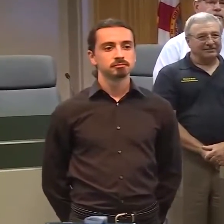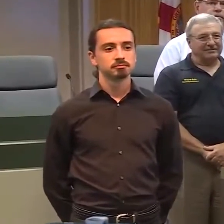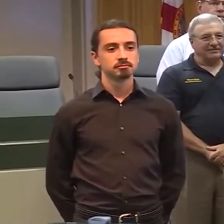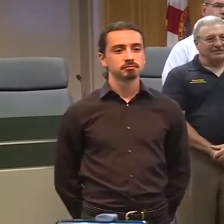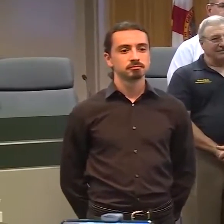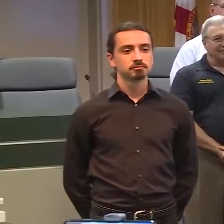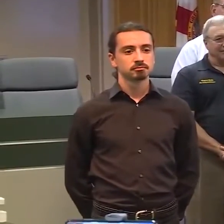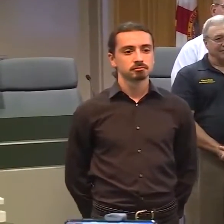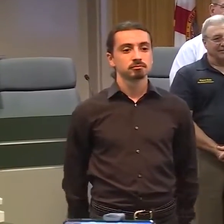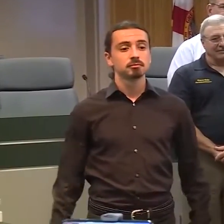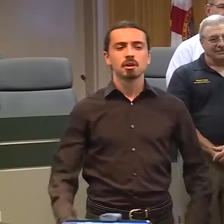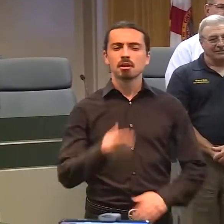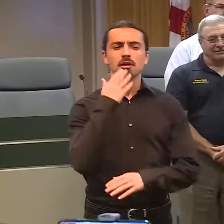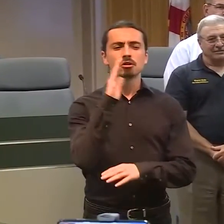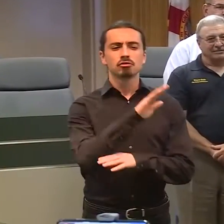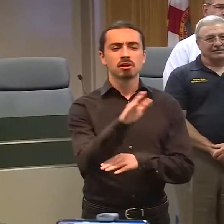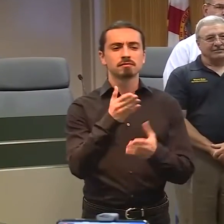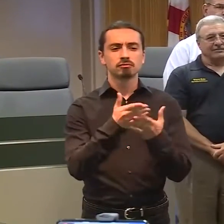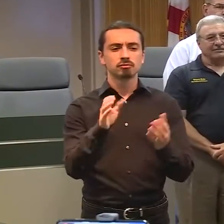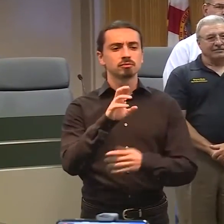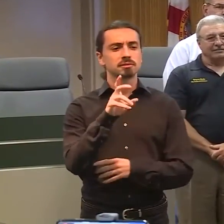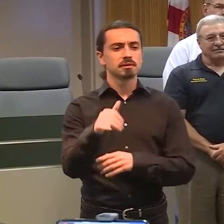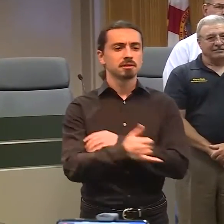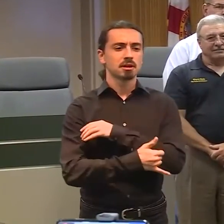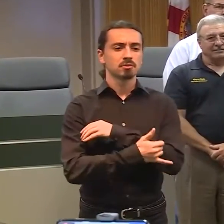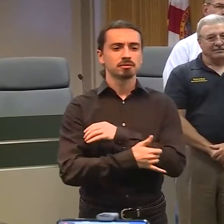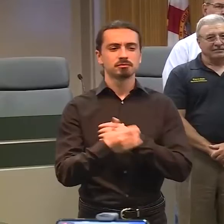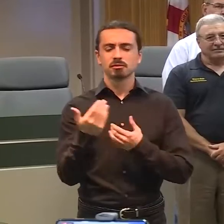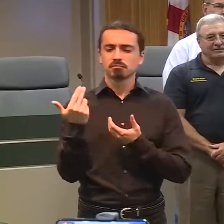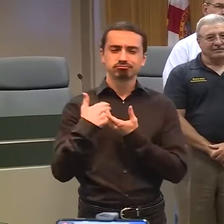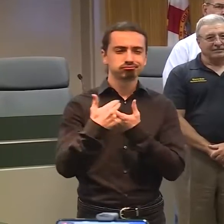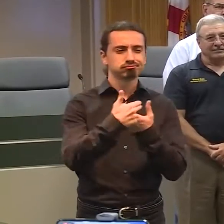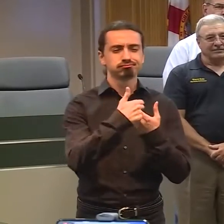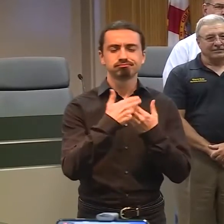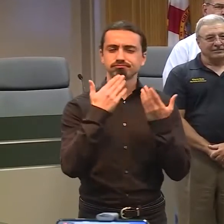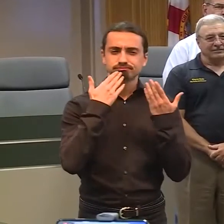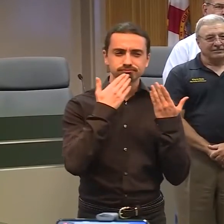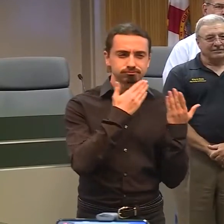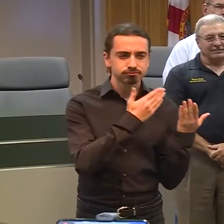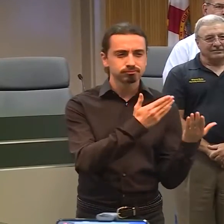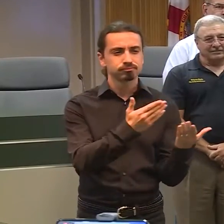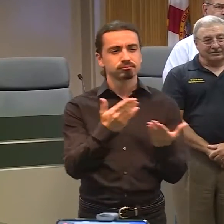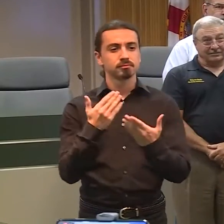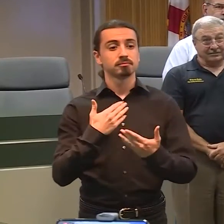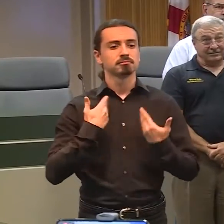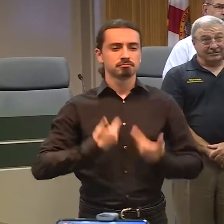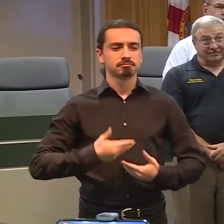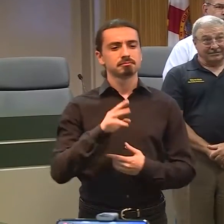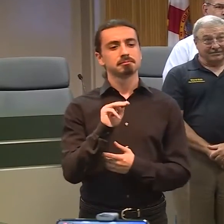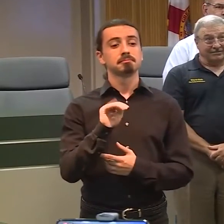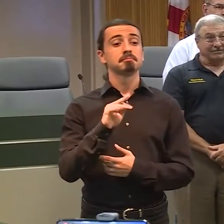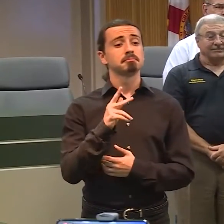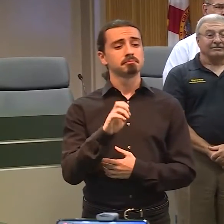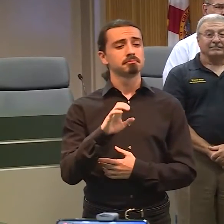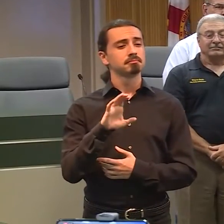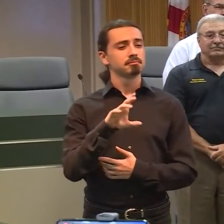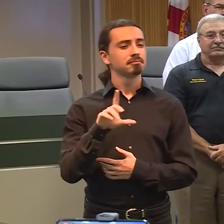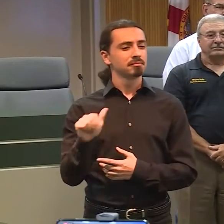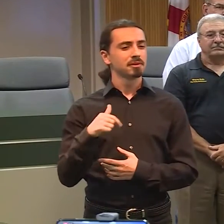Well, good afternoon. Thank you for joining us here today. My name is Mike Sella. I'm the chairman of the Board of County Commissioners here in Clay